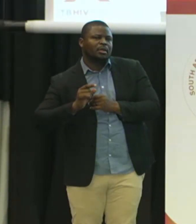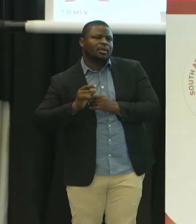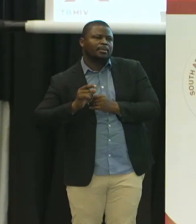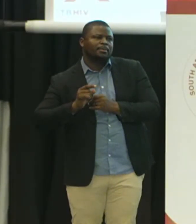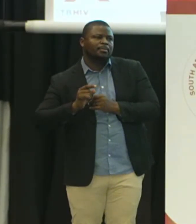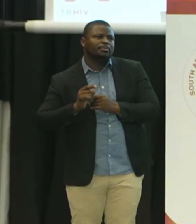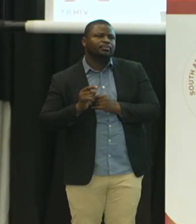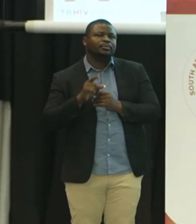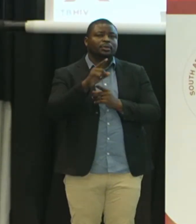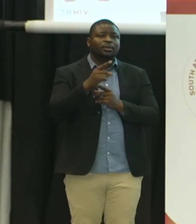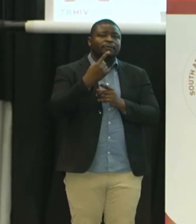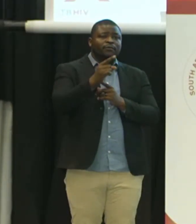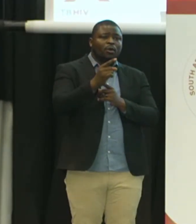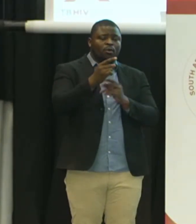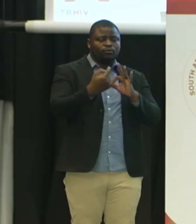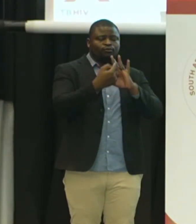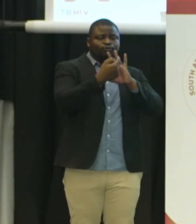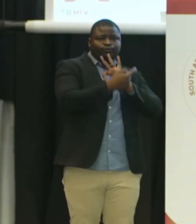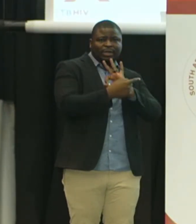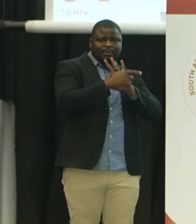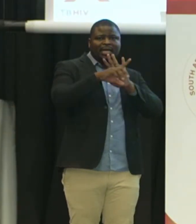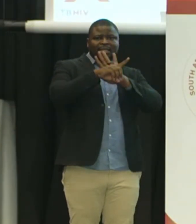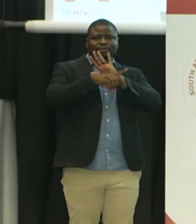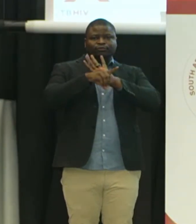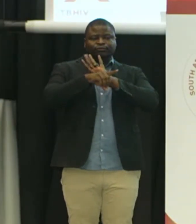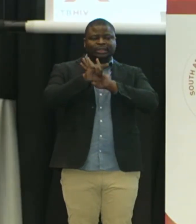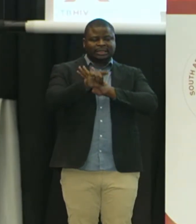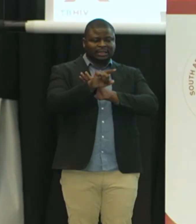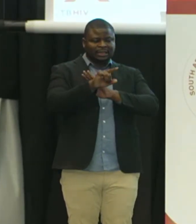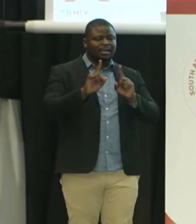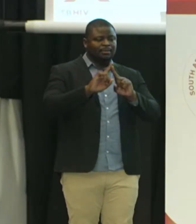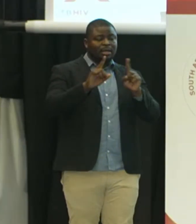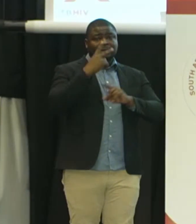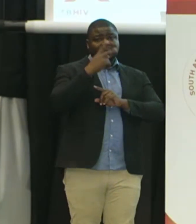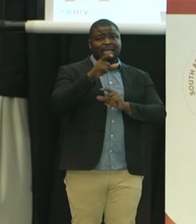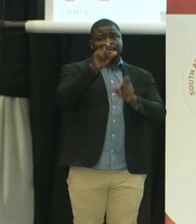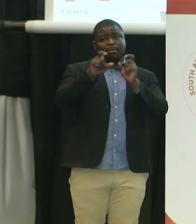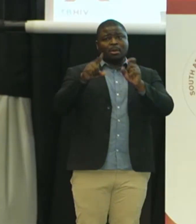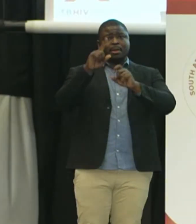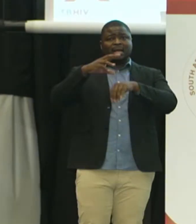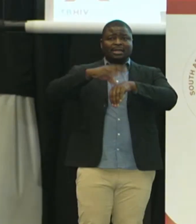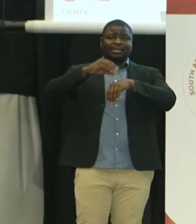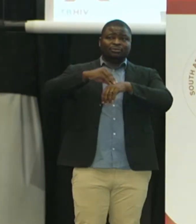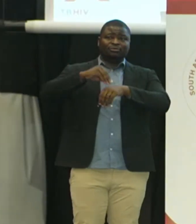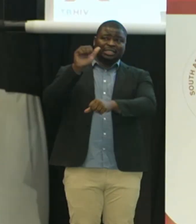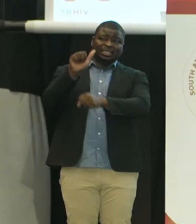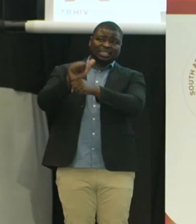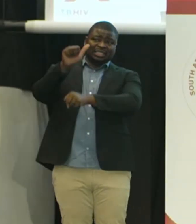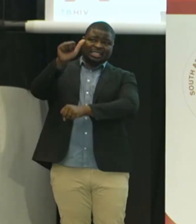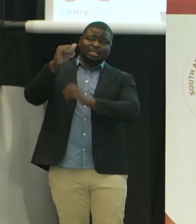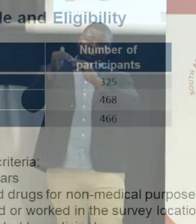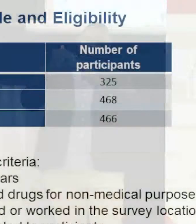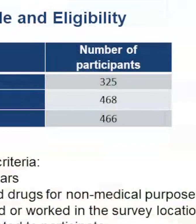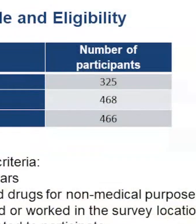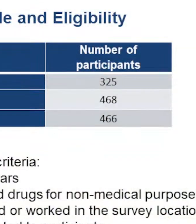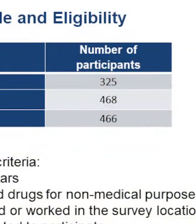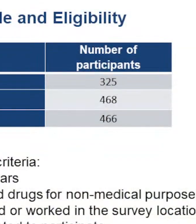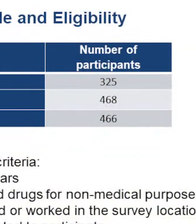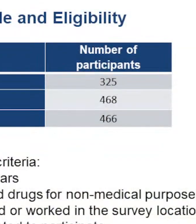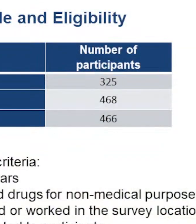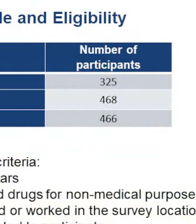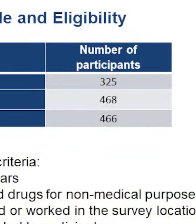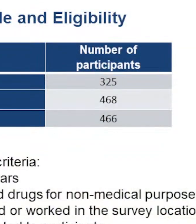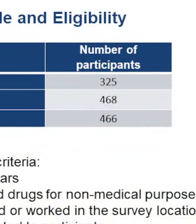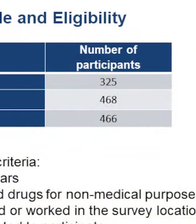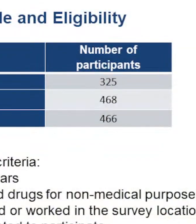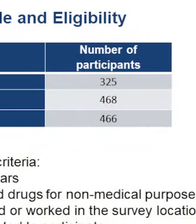these districts. So you can see the eligibility criteria there. People needed to be 16 years or older. They needed to have been injecting drugs, of course,